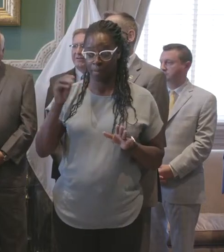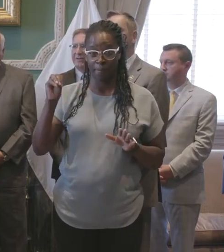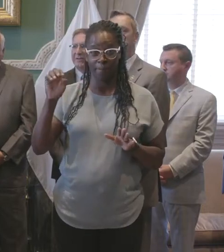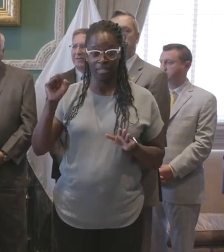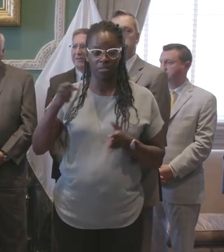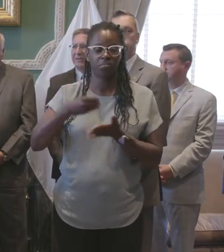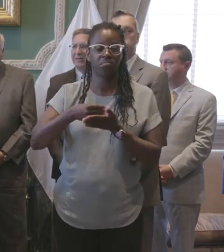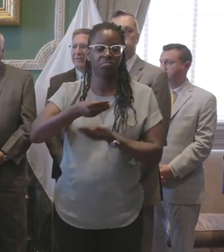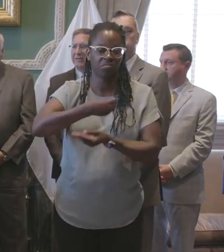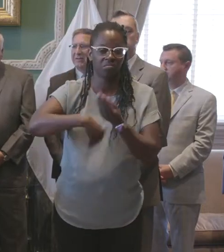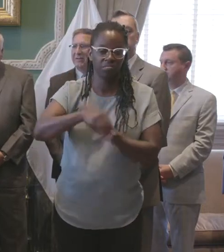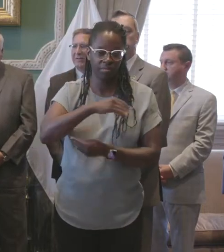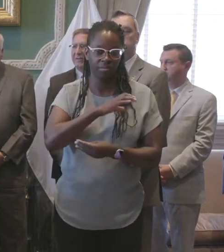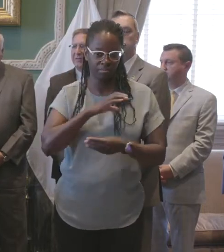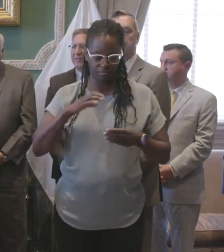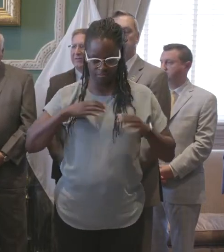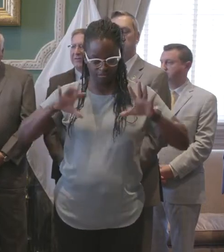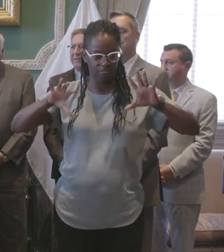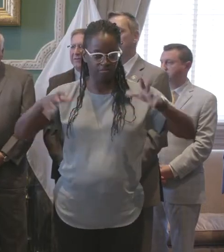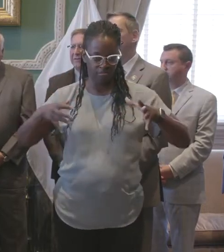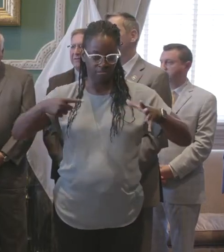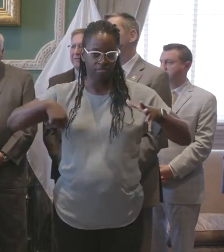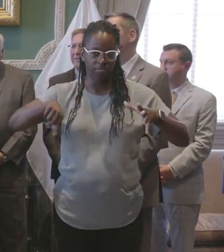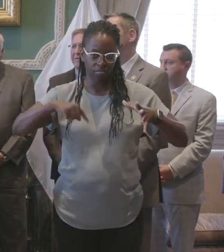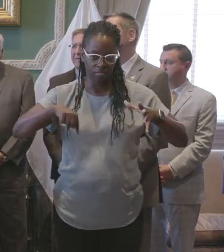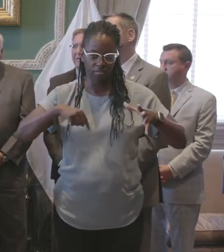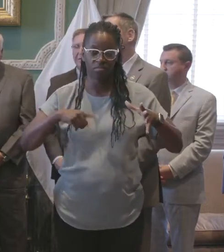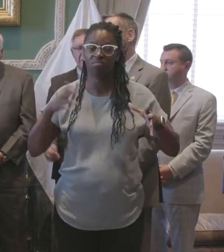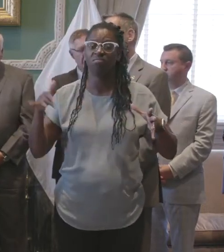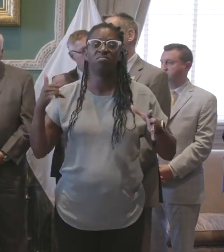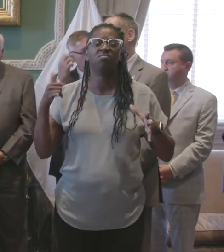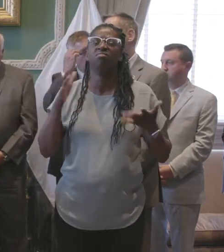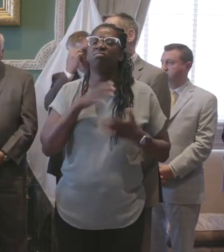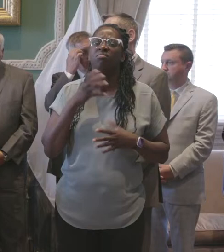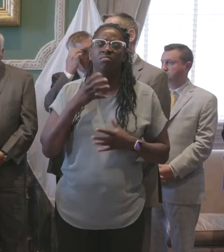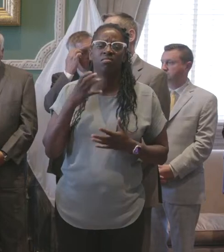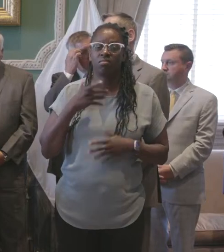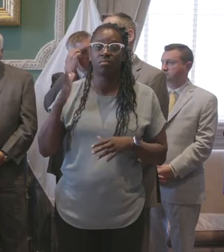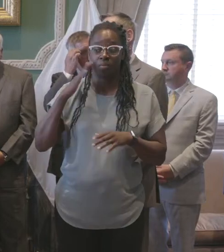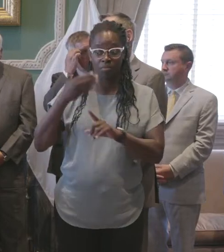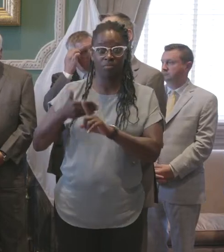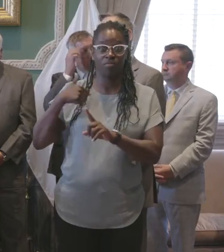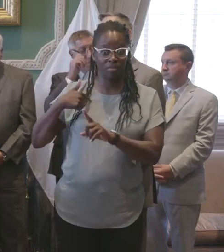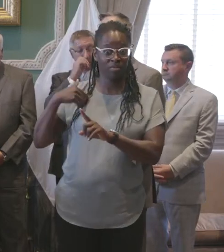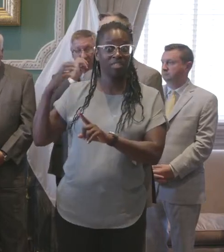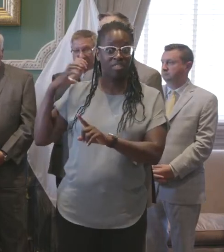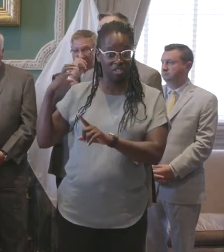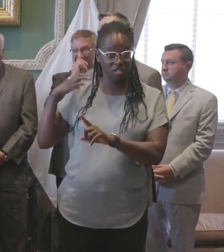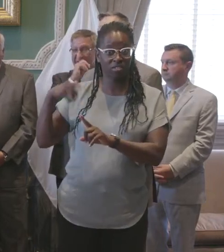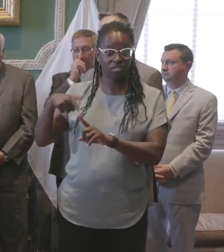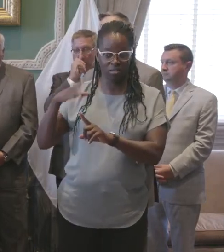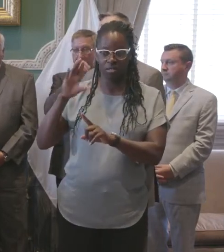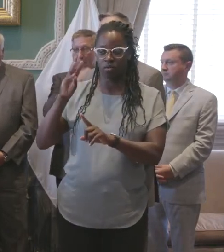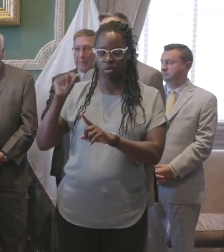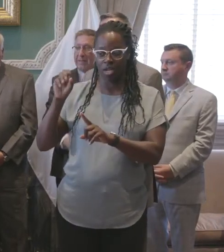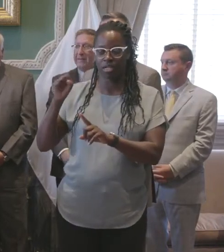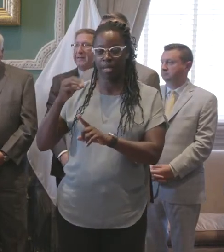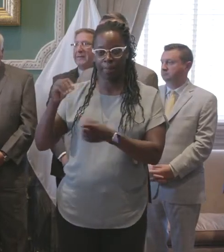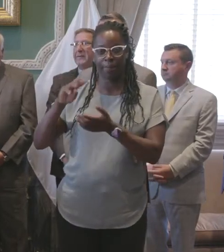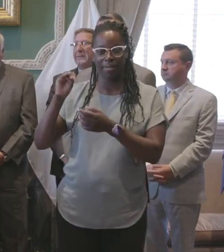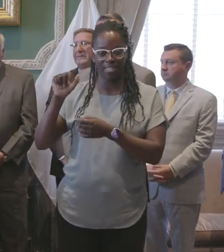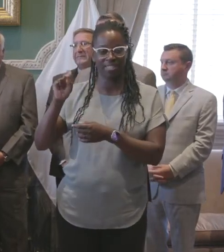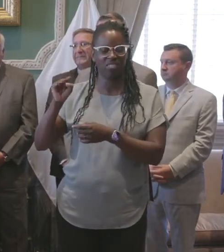for House Ways and Means. Being a prior chair of Ways and Means, I know how much time is put into drafting